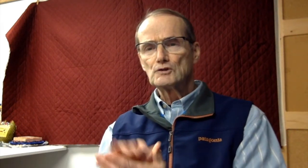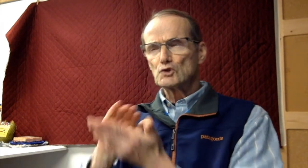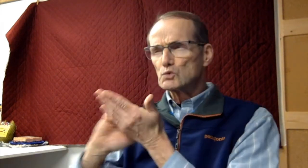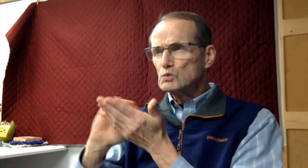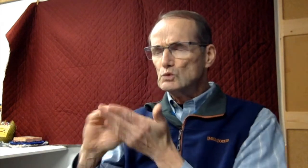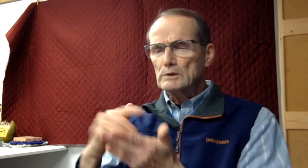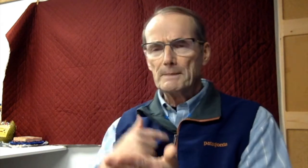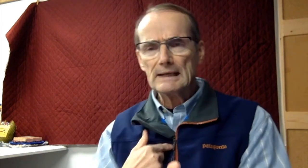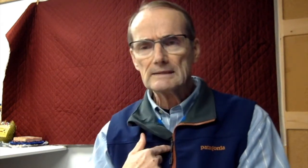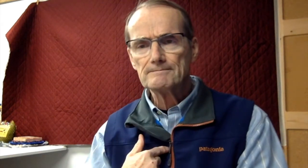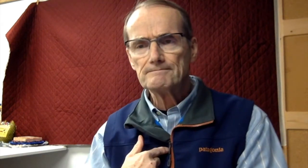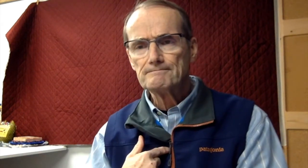"Pardon, my lord.